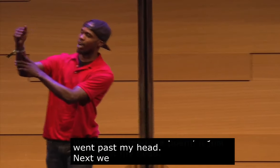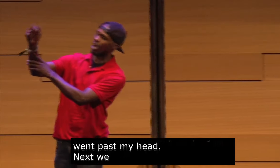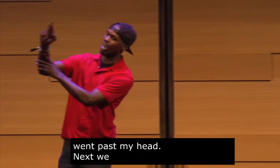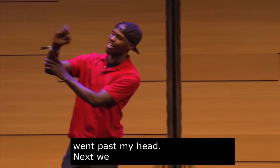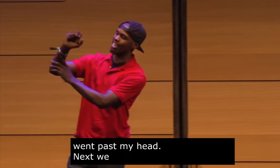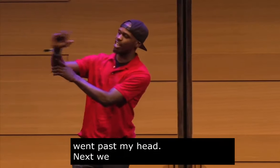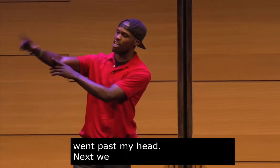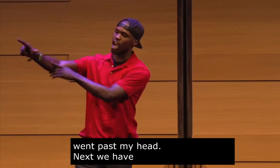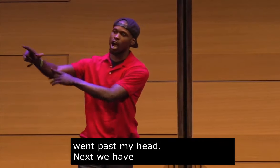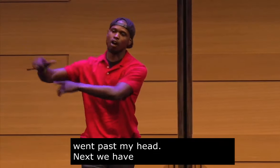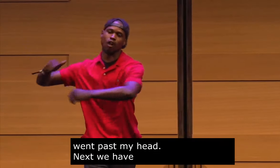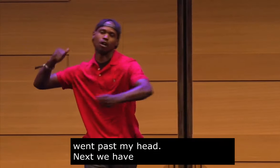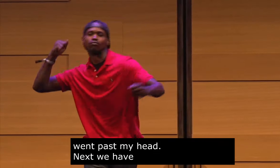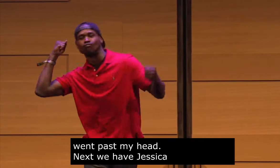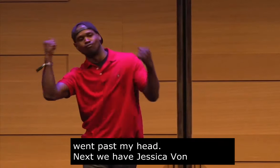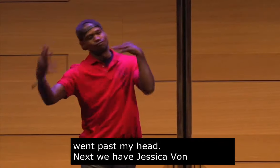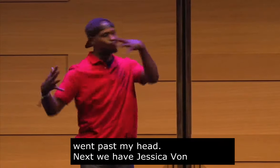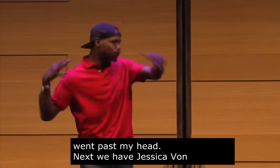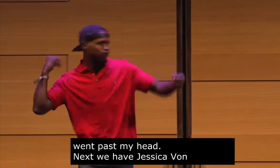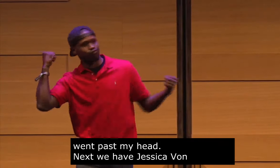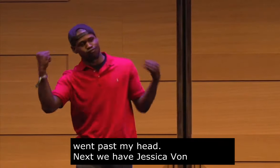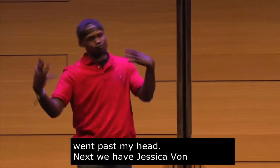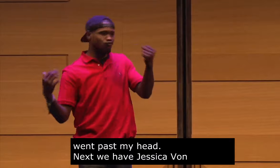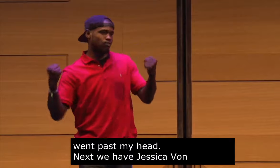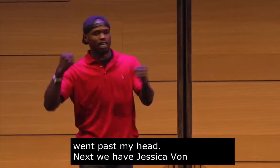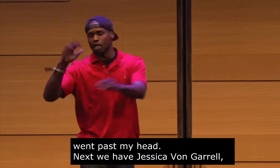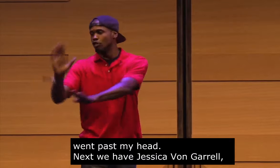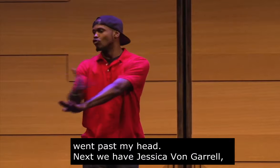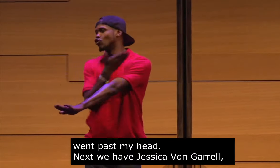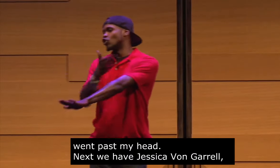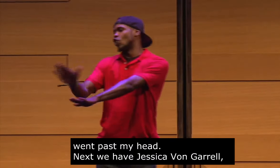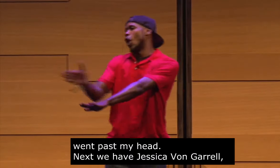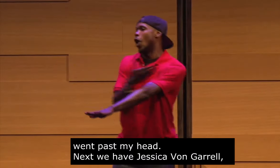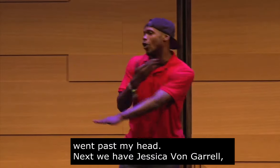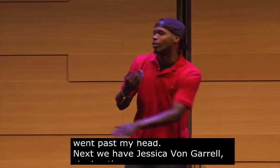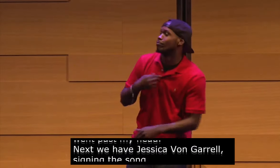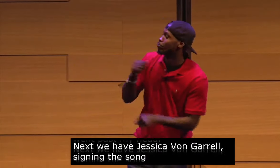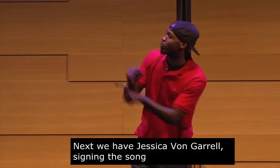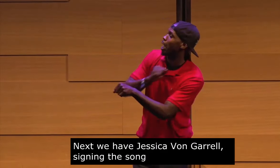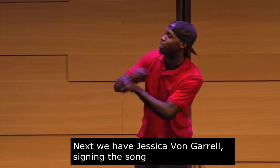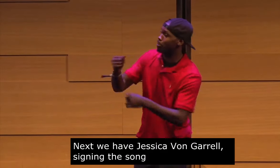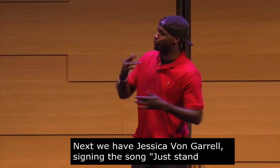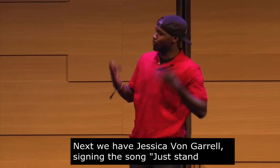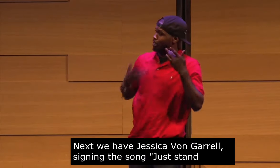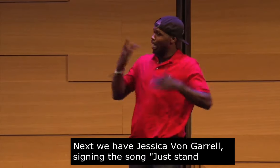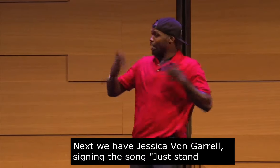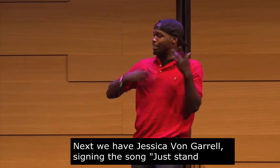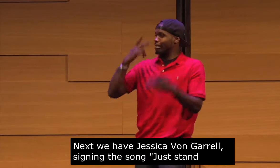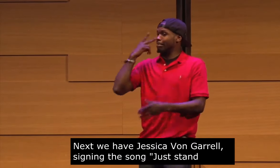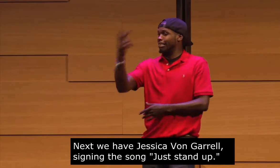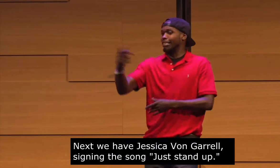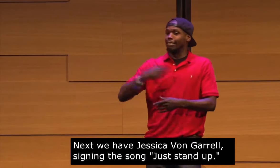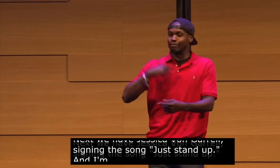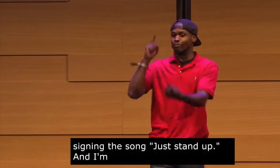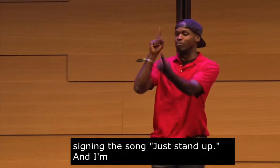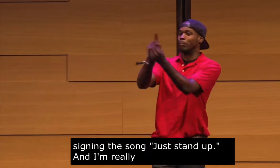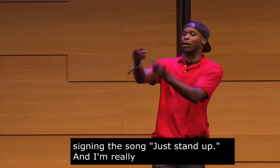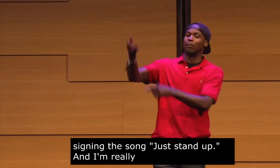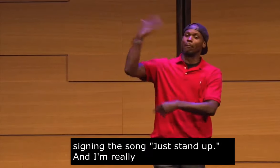Next, we have Jessica Von Garrel signing the song, Just Stand Up. And I'm really